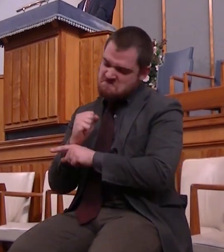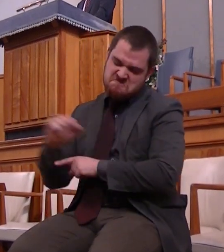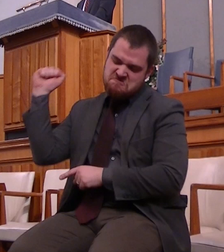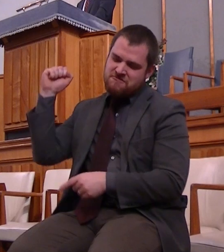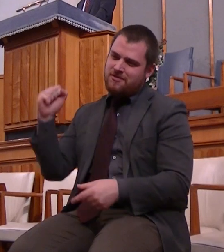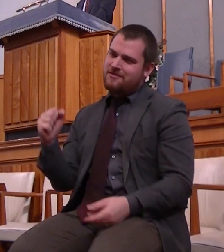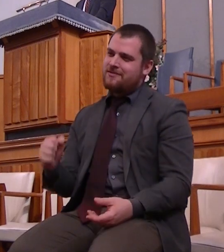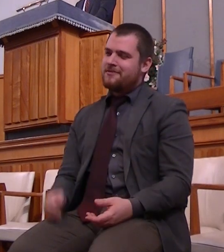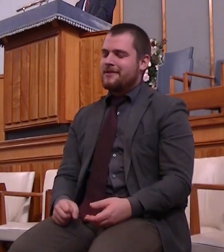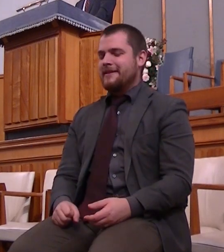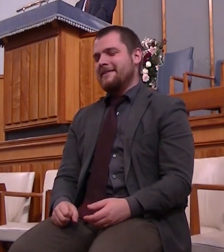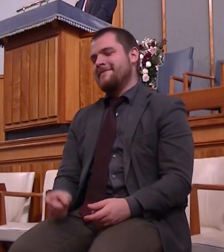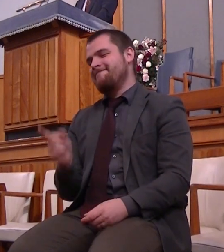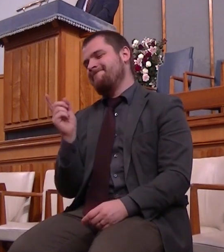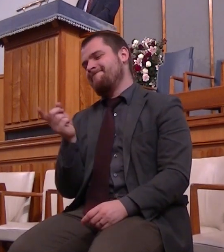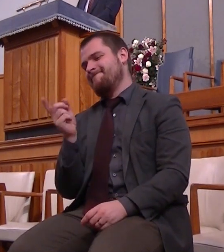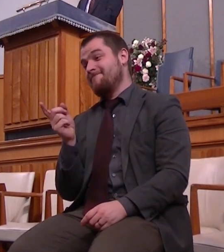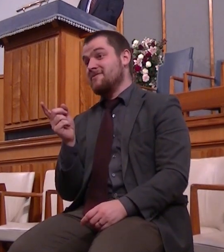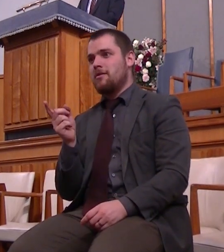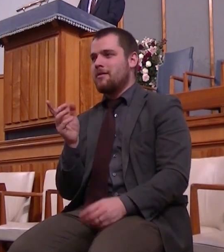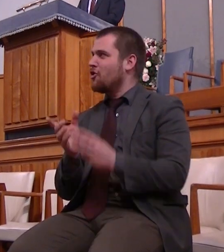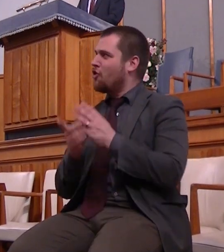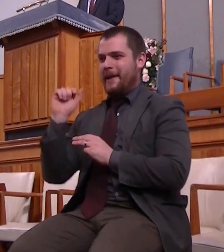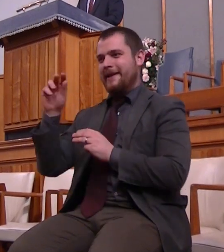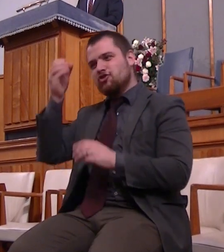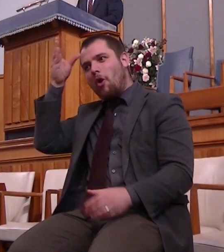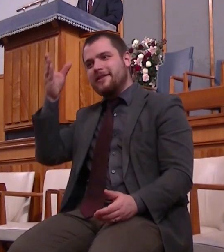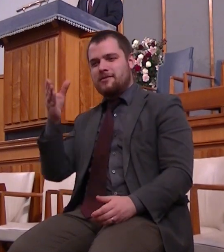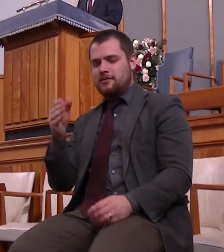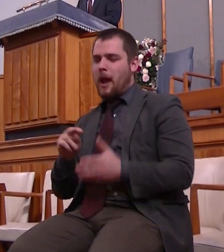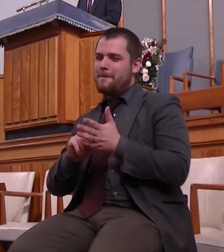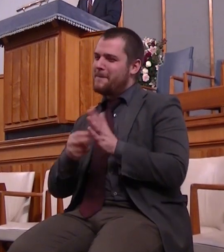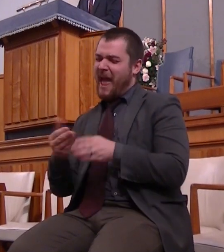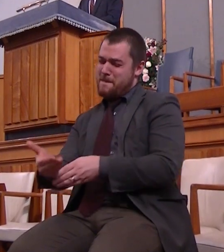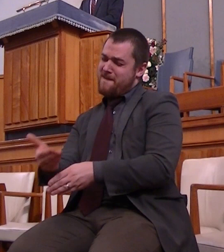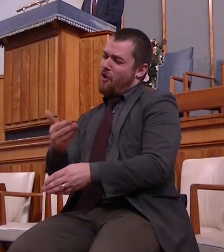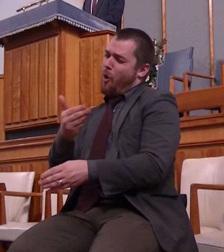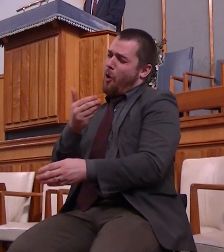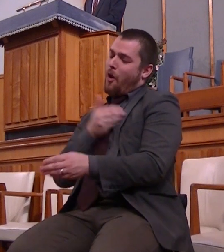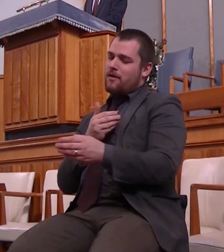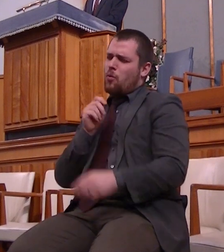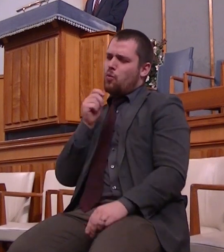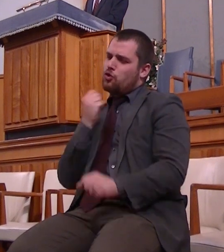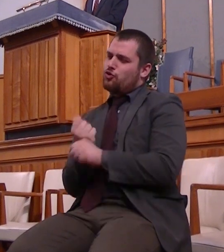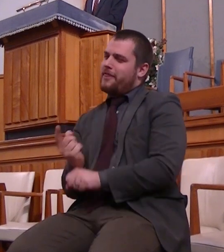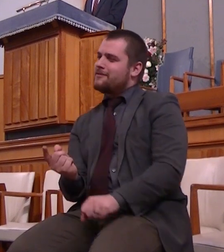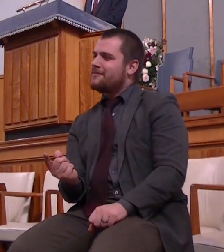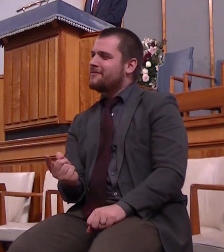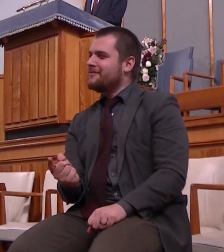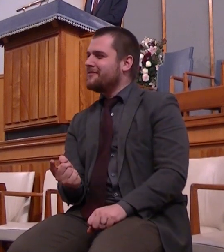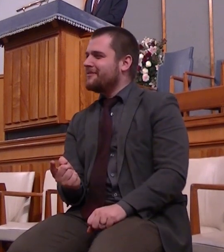God. God's knowledge, God plans all these things, and that's a kind of digression. But